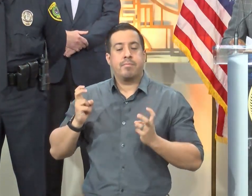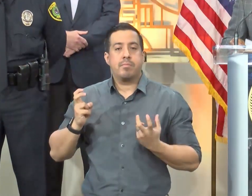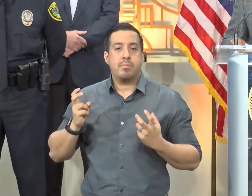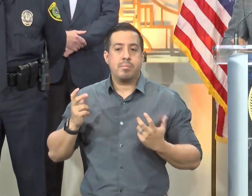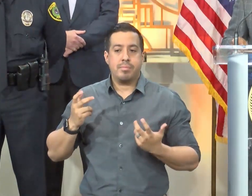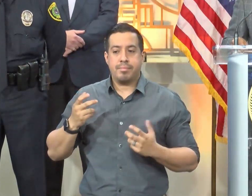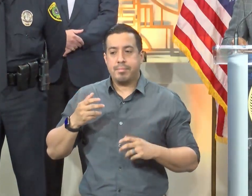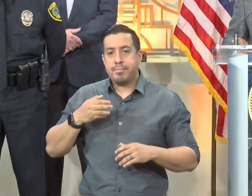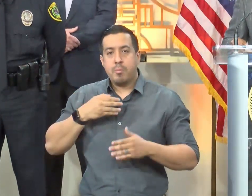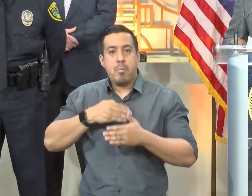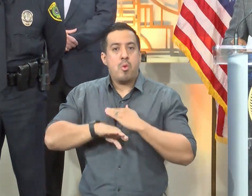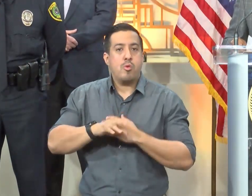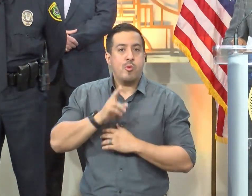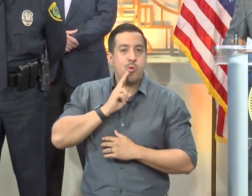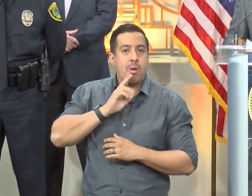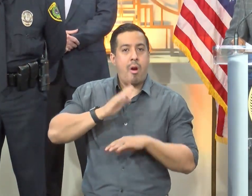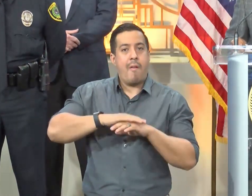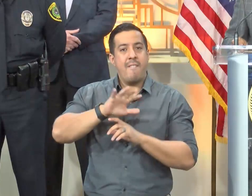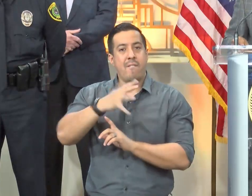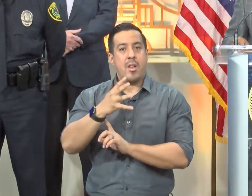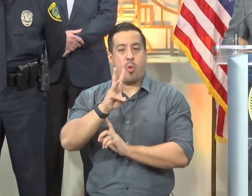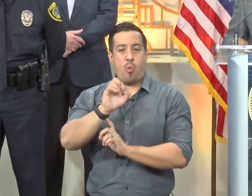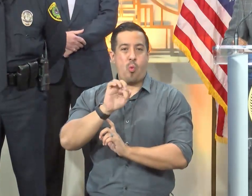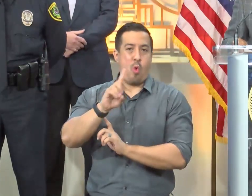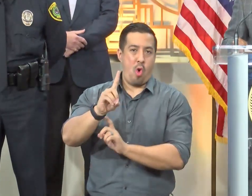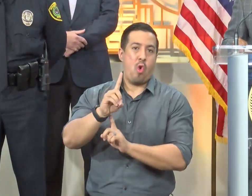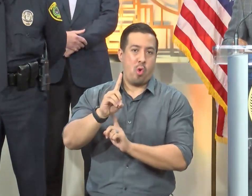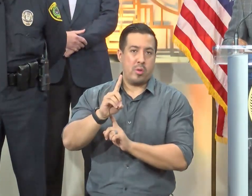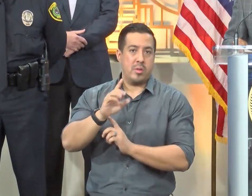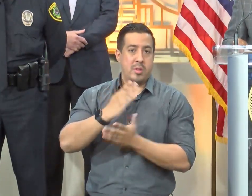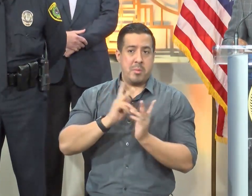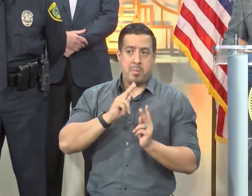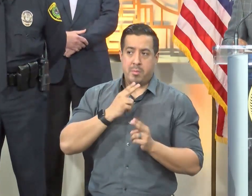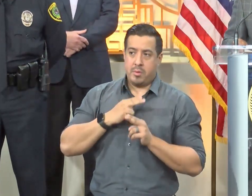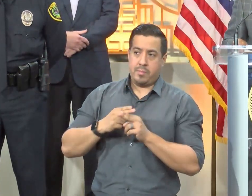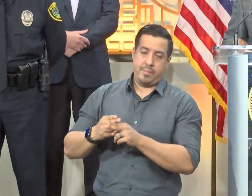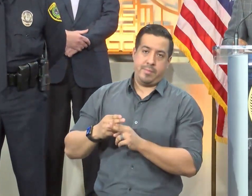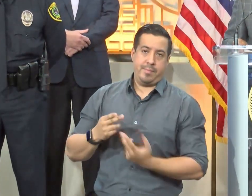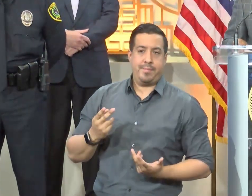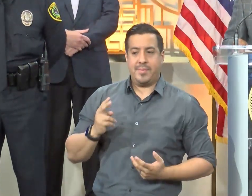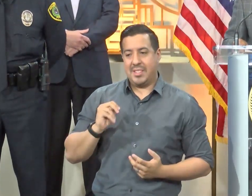was born in Houston's Fifth Ward. Some refer to that as the Nickel.